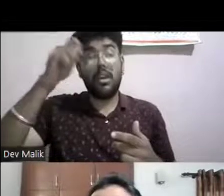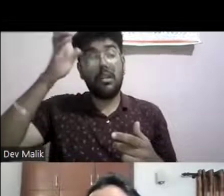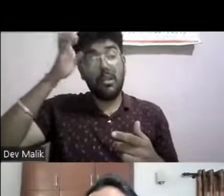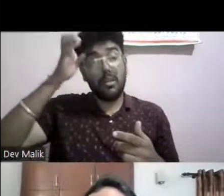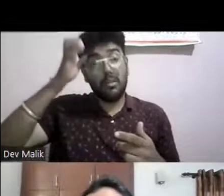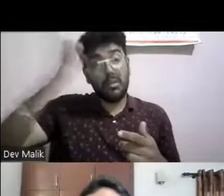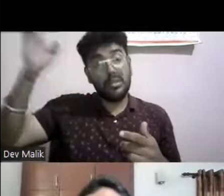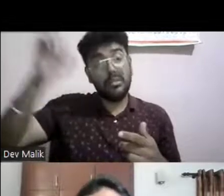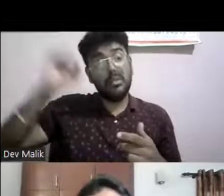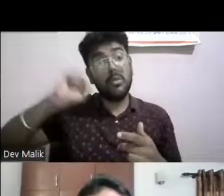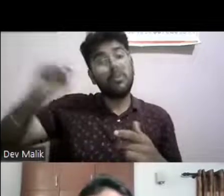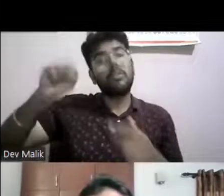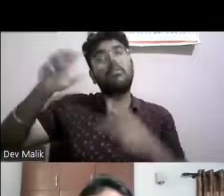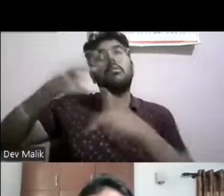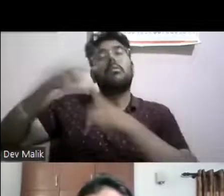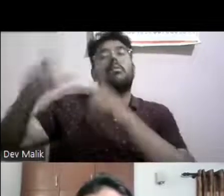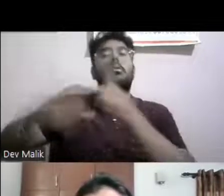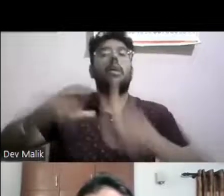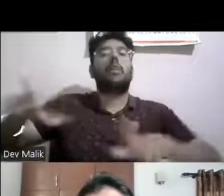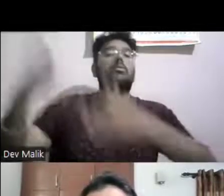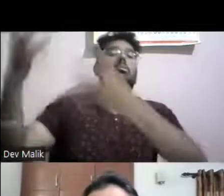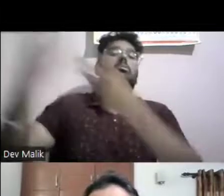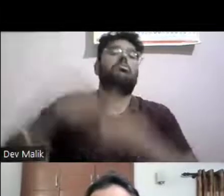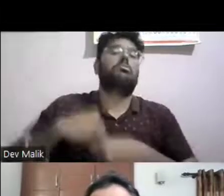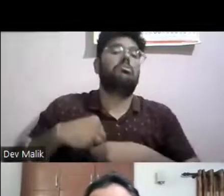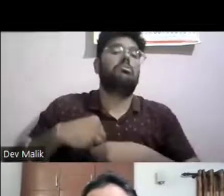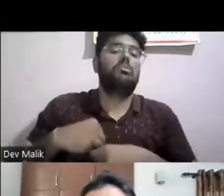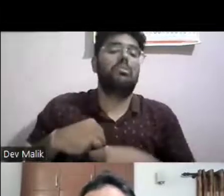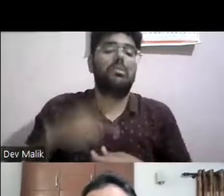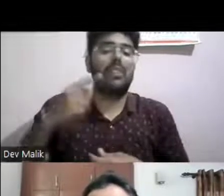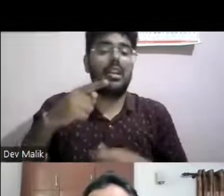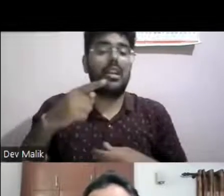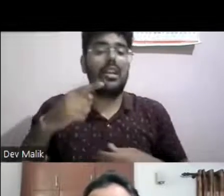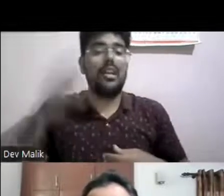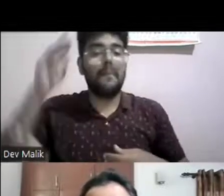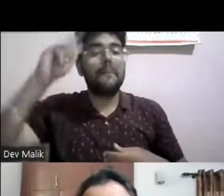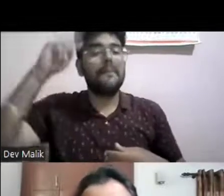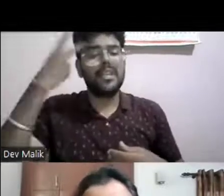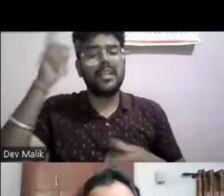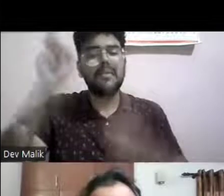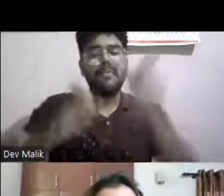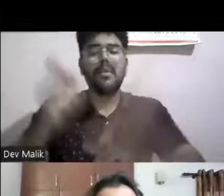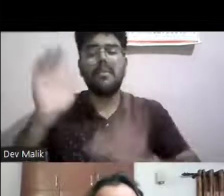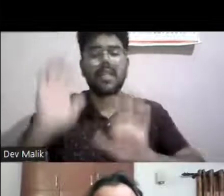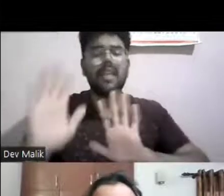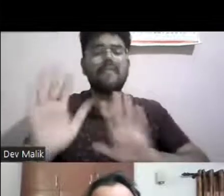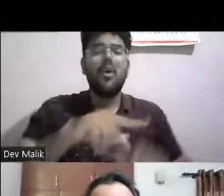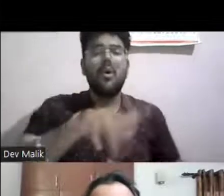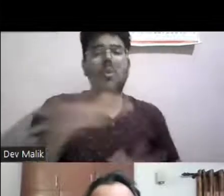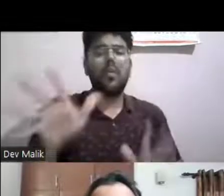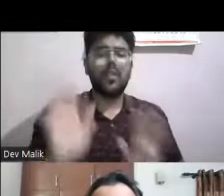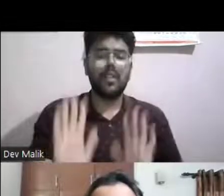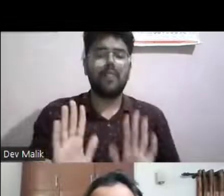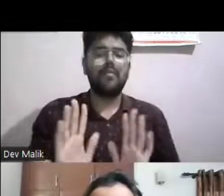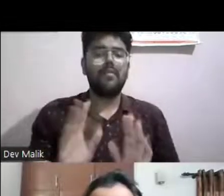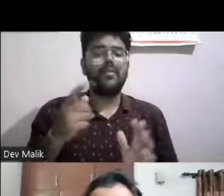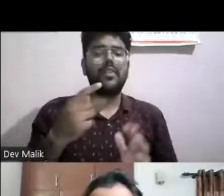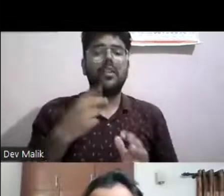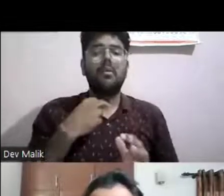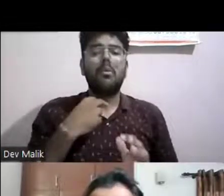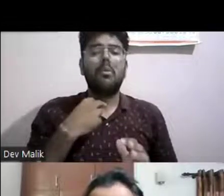the full presence of sound. So there's this idea of seeing sound as